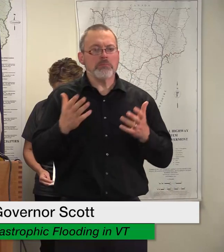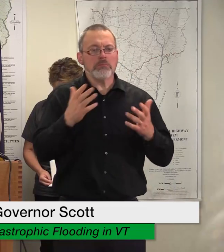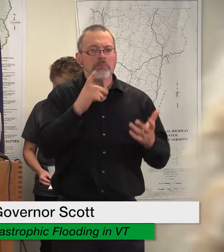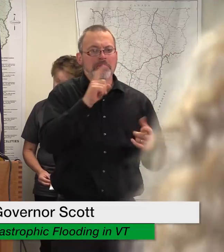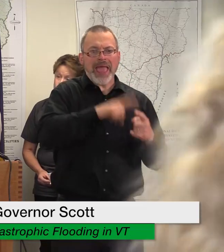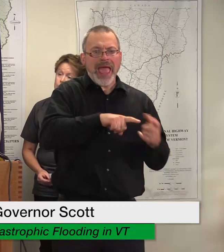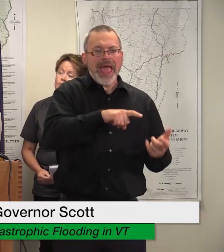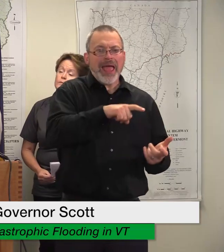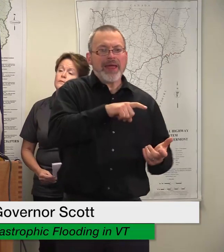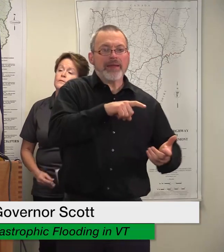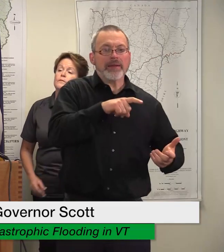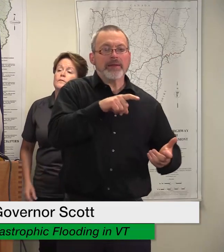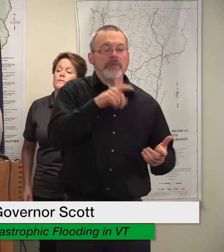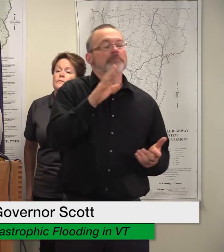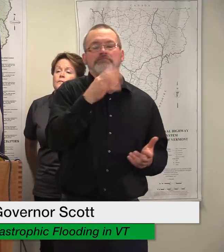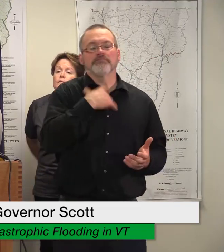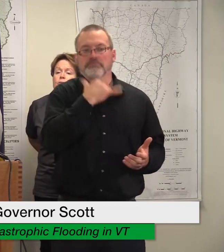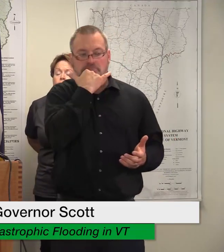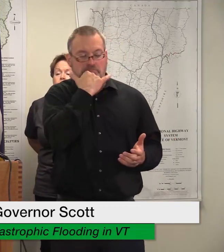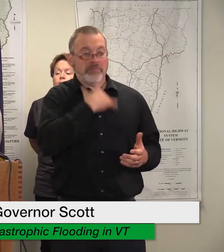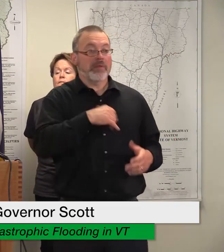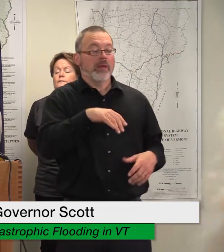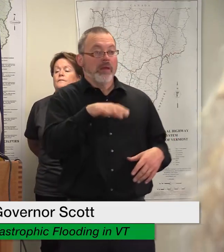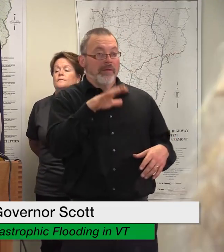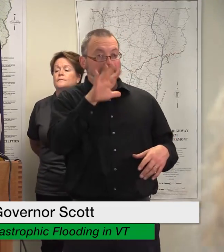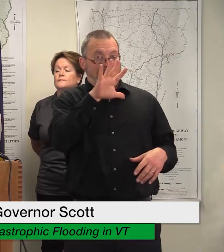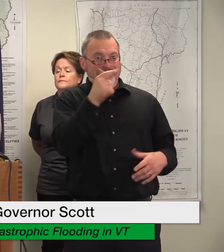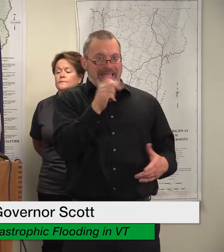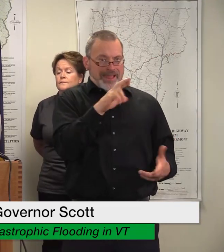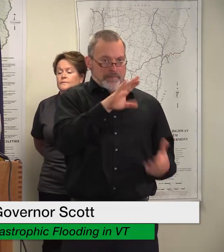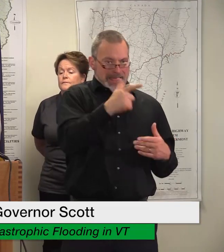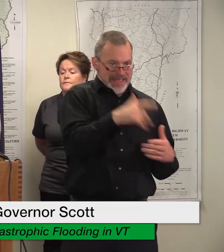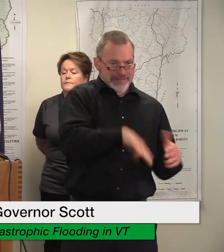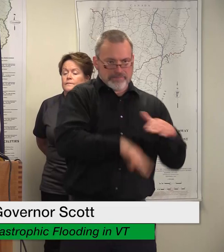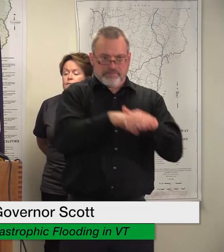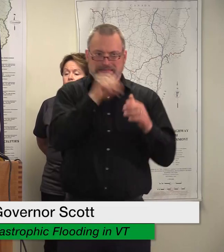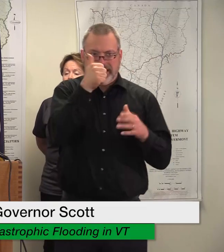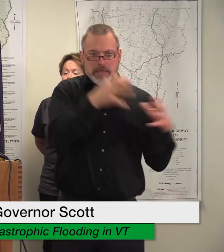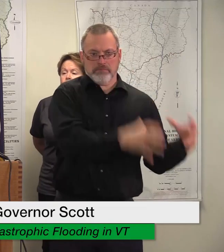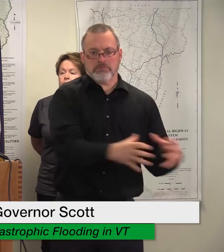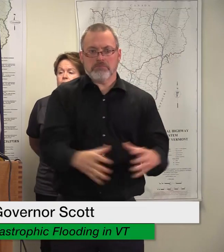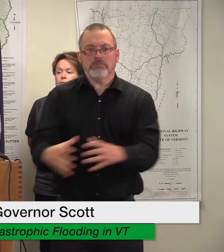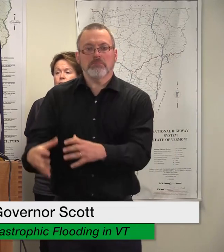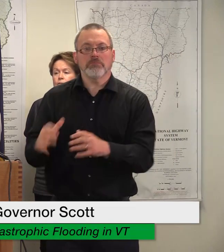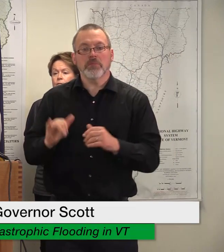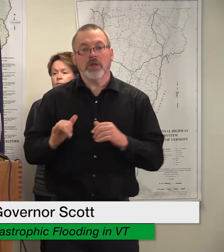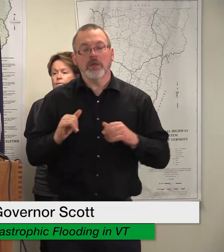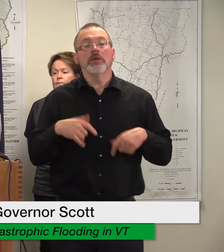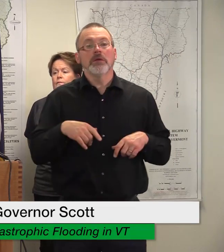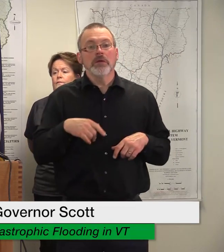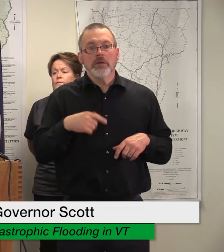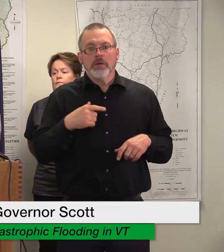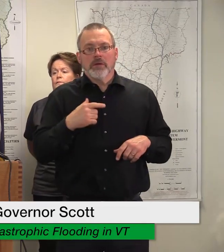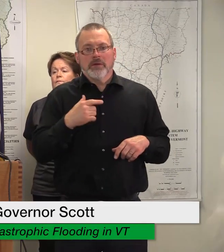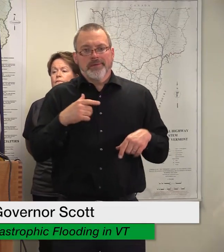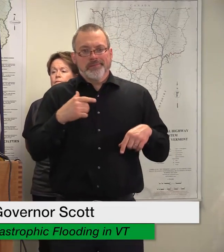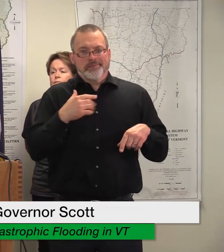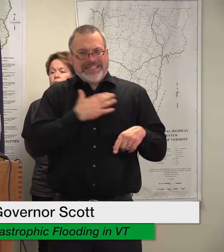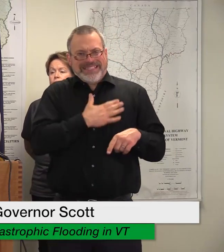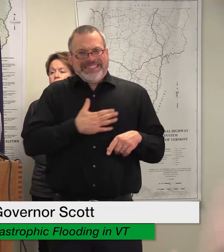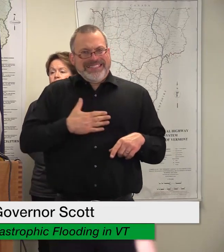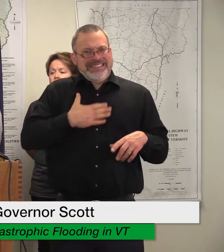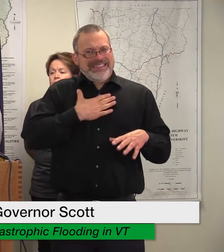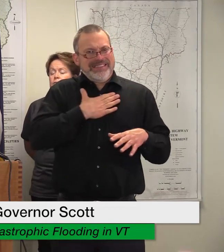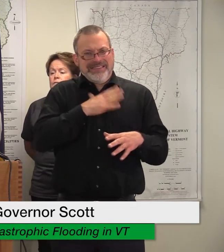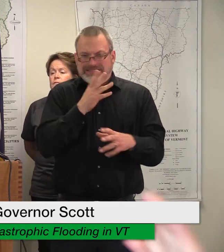hazardous materials to handle these chemicals with care and to please take advantage of this collection site, which is currently open Monday through